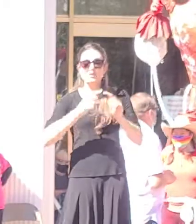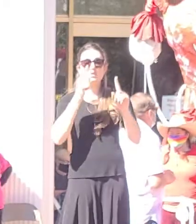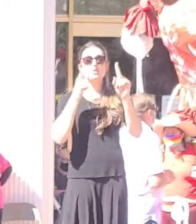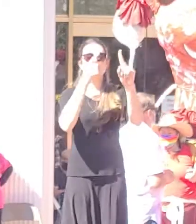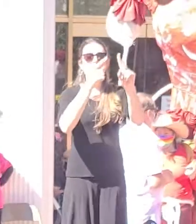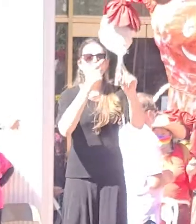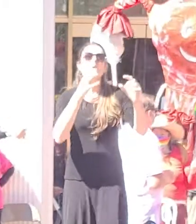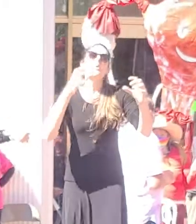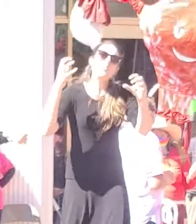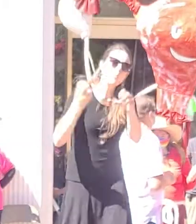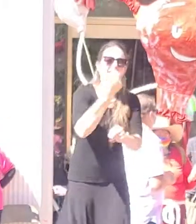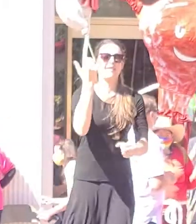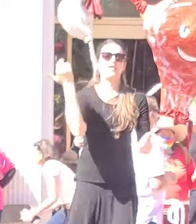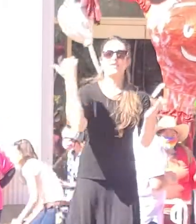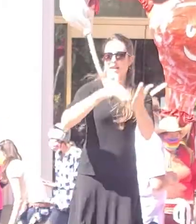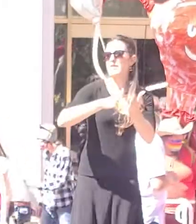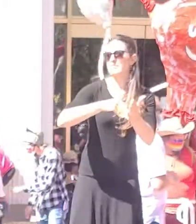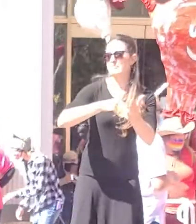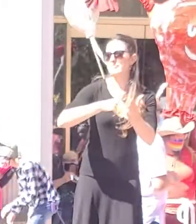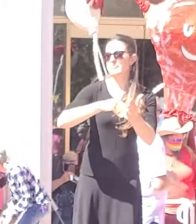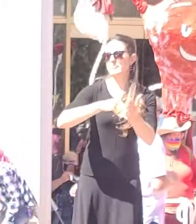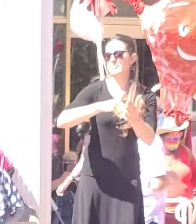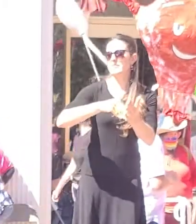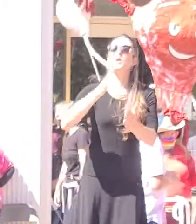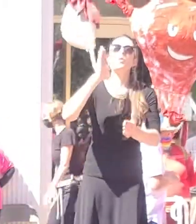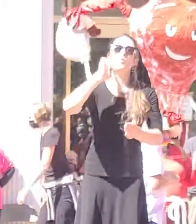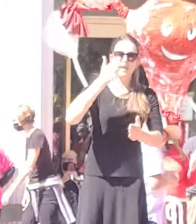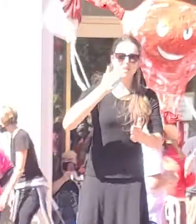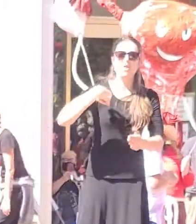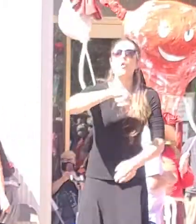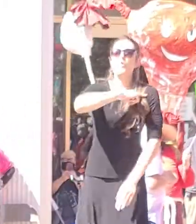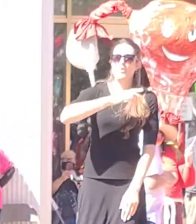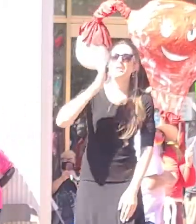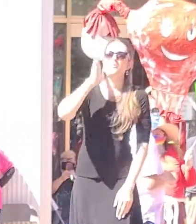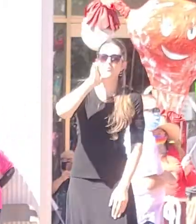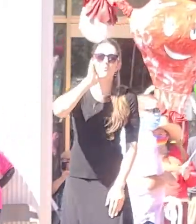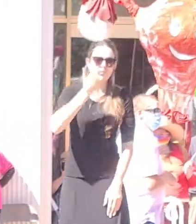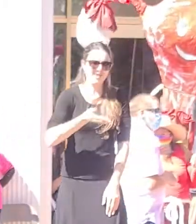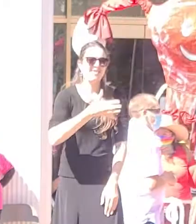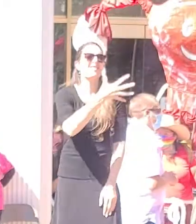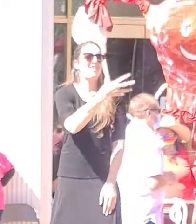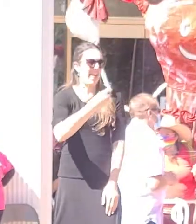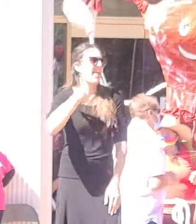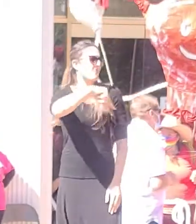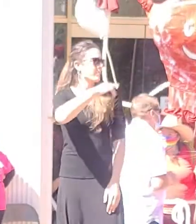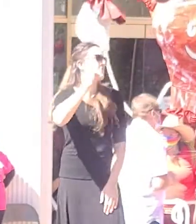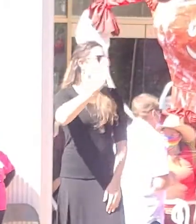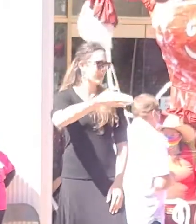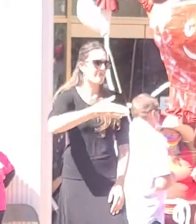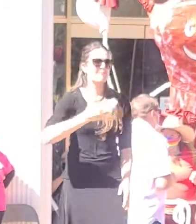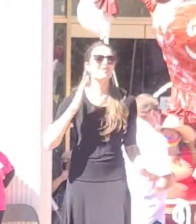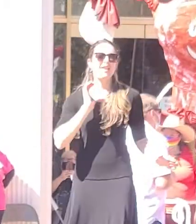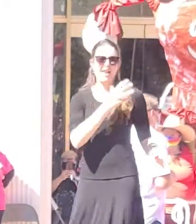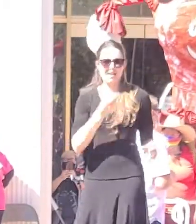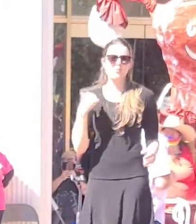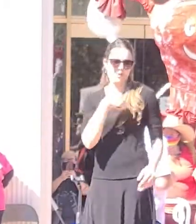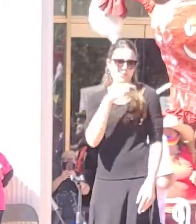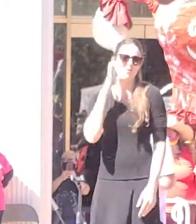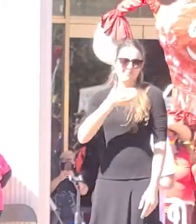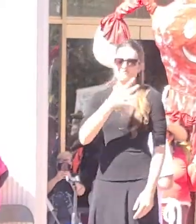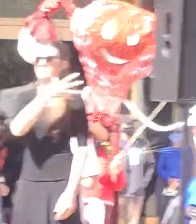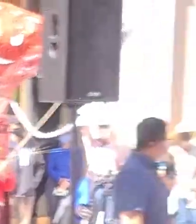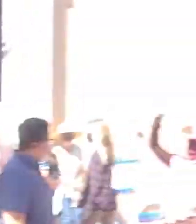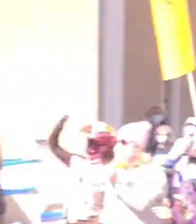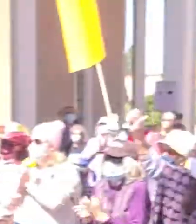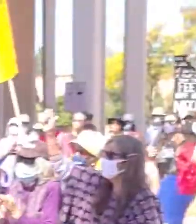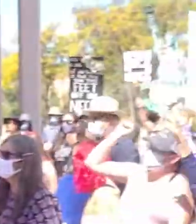again. And we will! And we will! And we will! And we will! And we will! And we